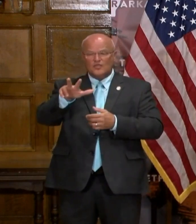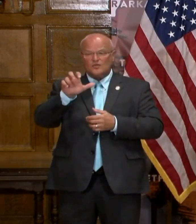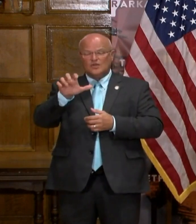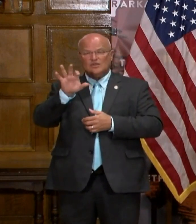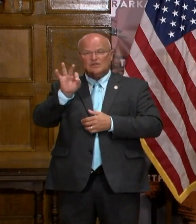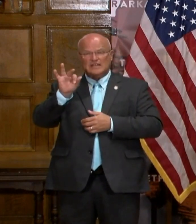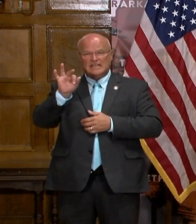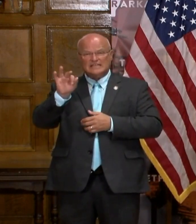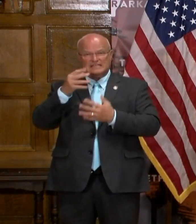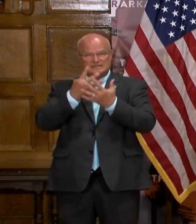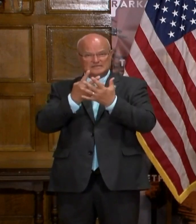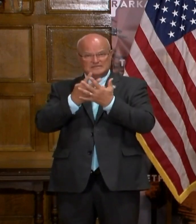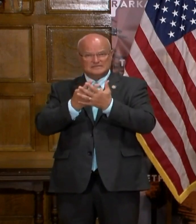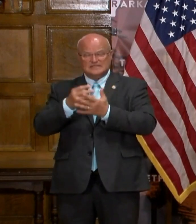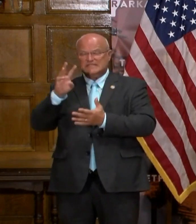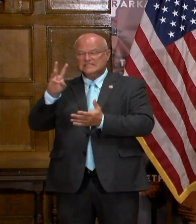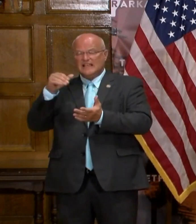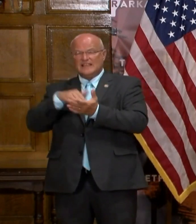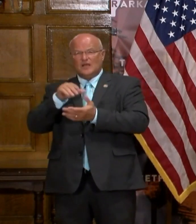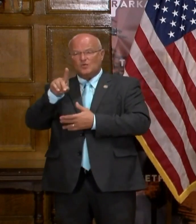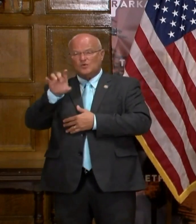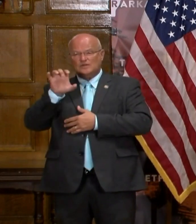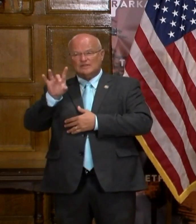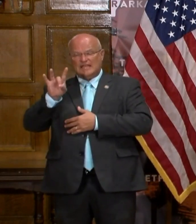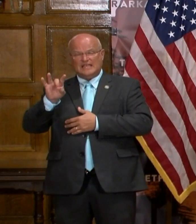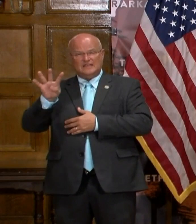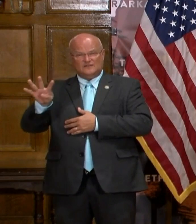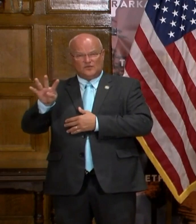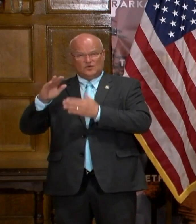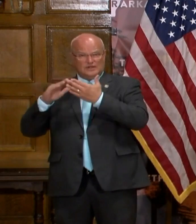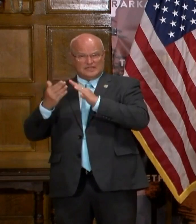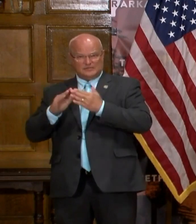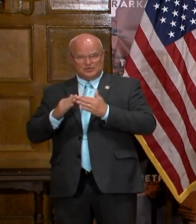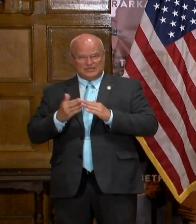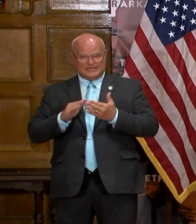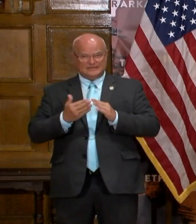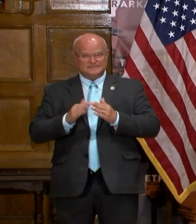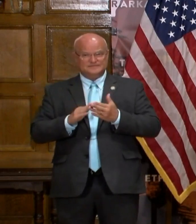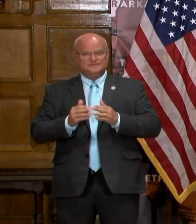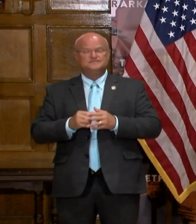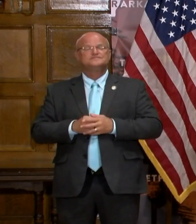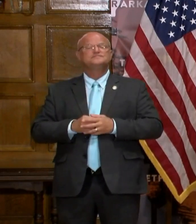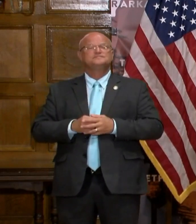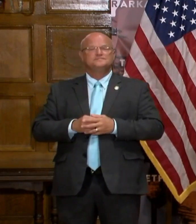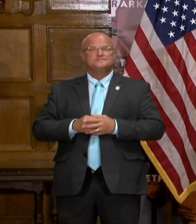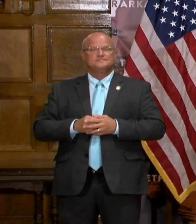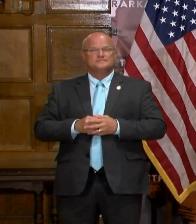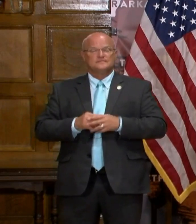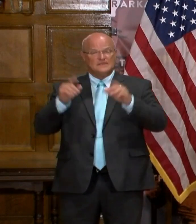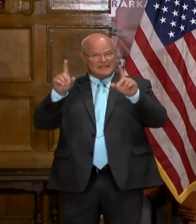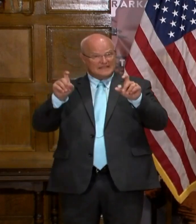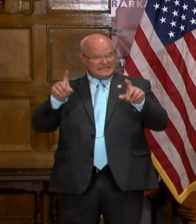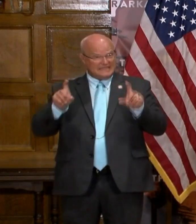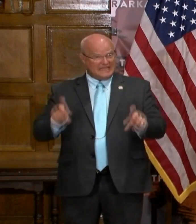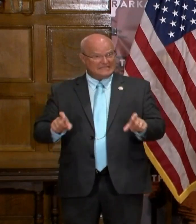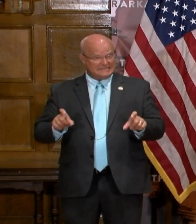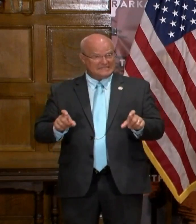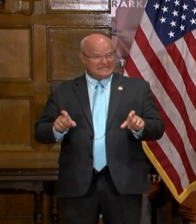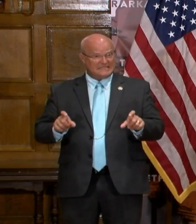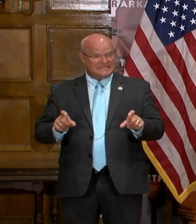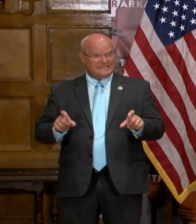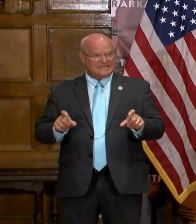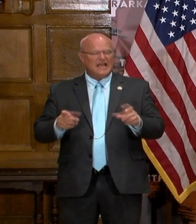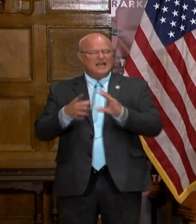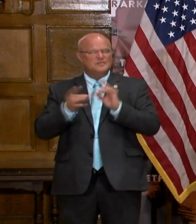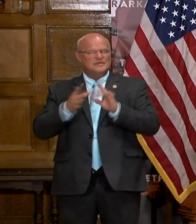319 correctional cases, and 6,184 community cases. The testing,